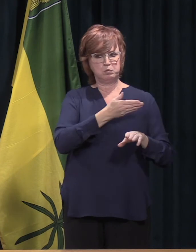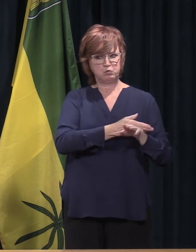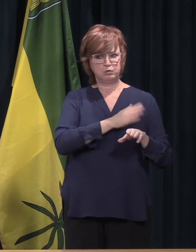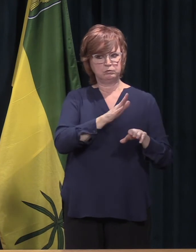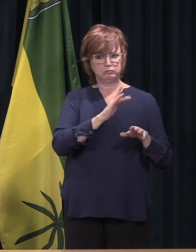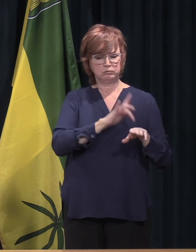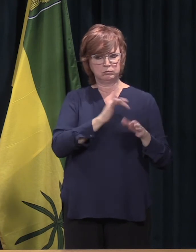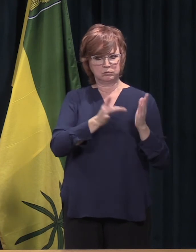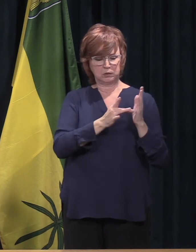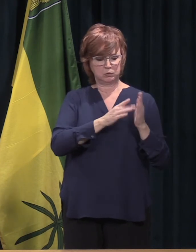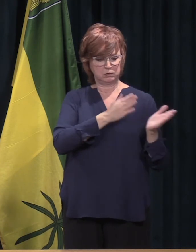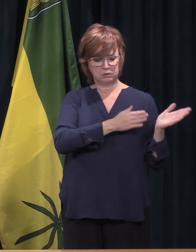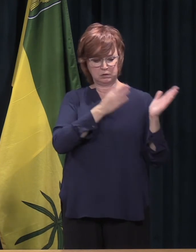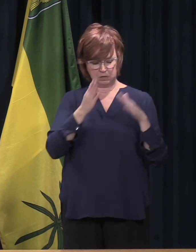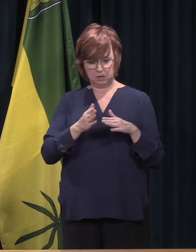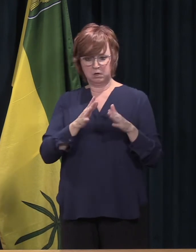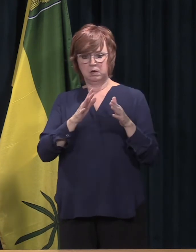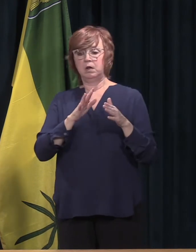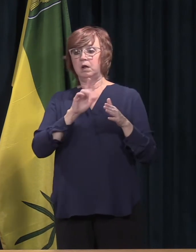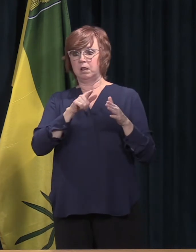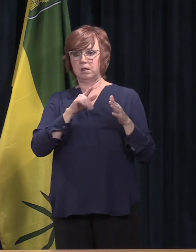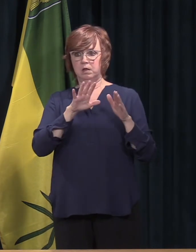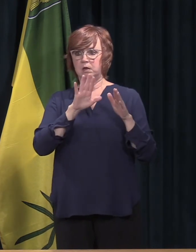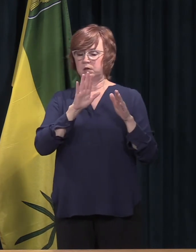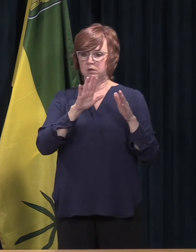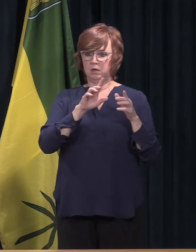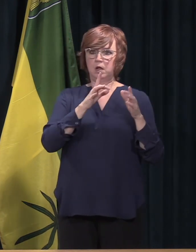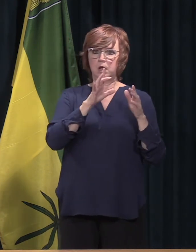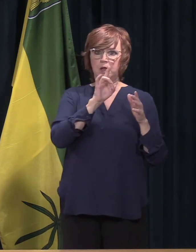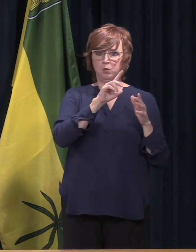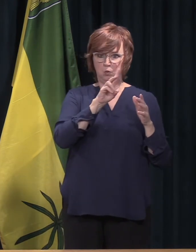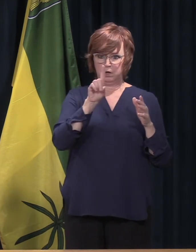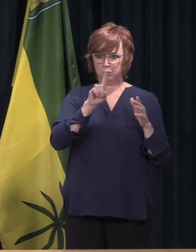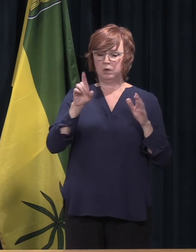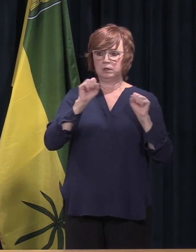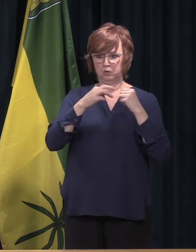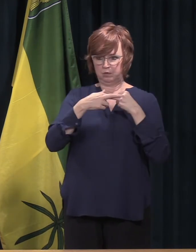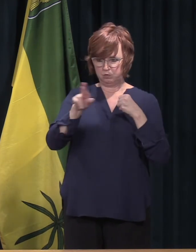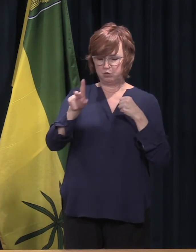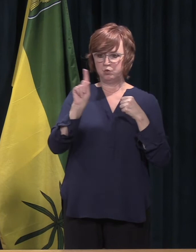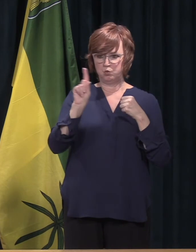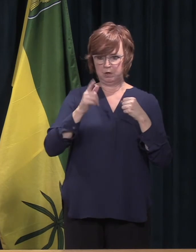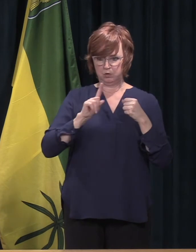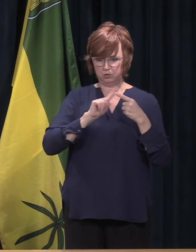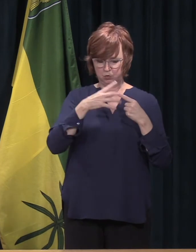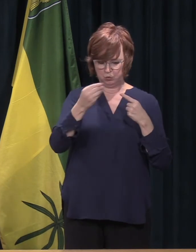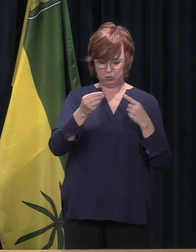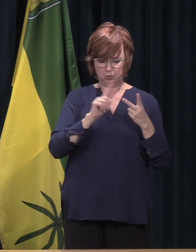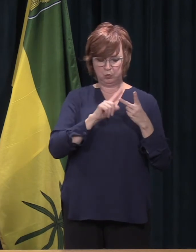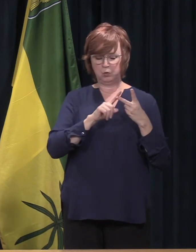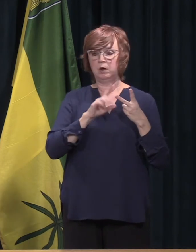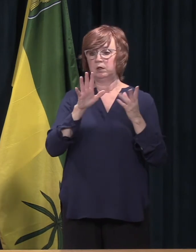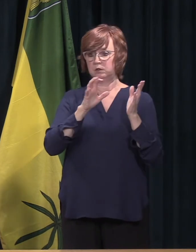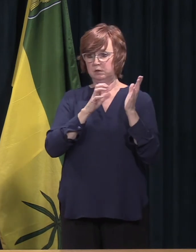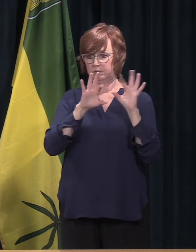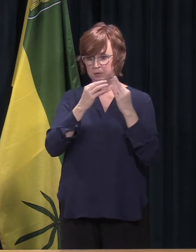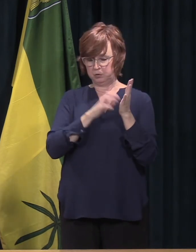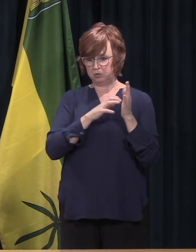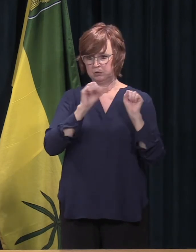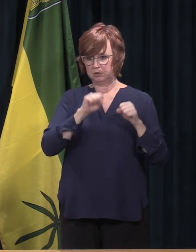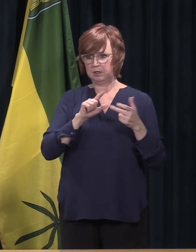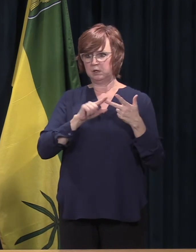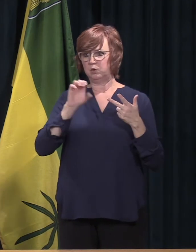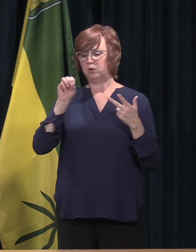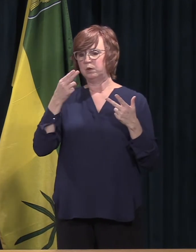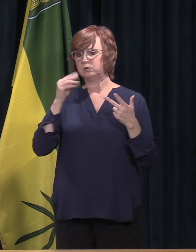refer, your family physician can refer, Public Health can refer. If you work in healthcare, your occupational health services can